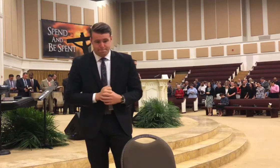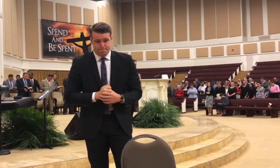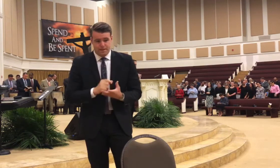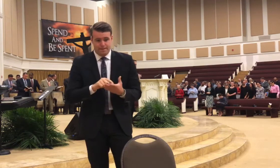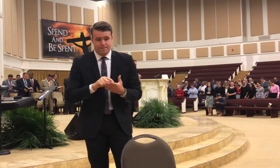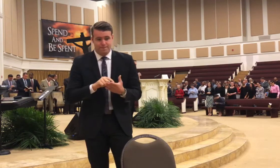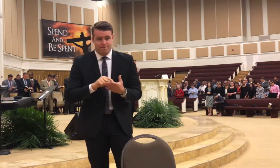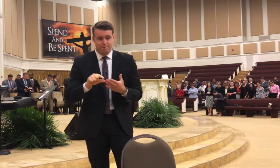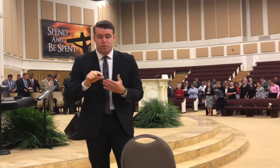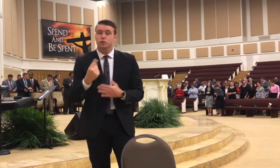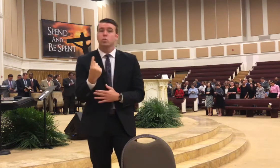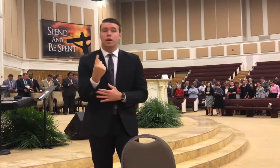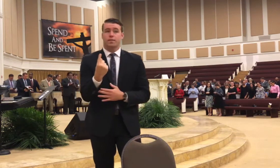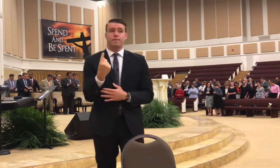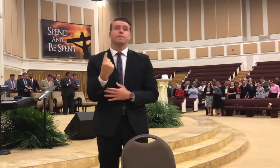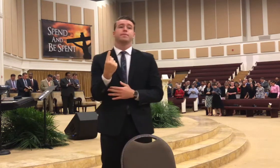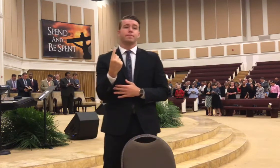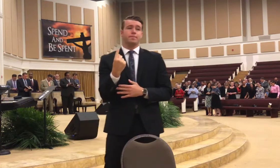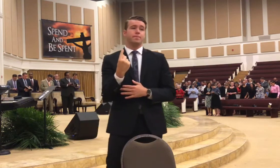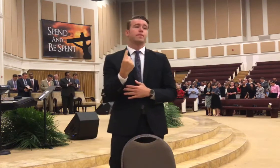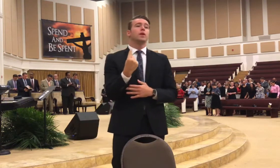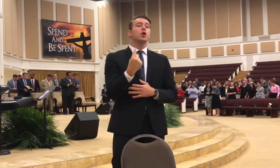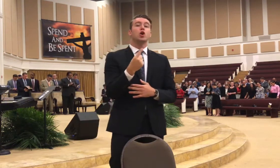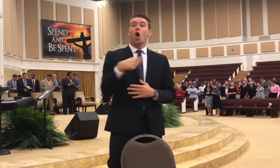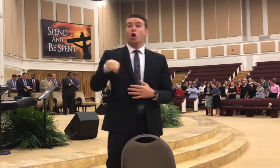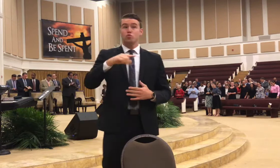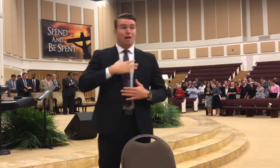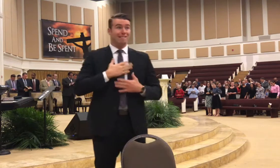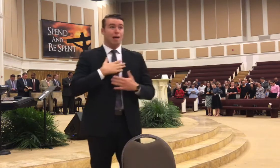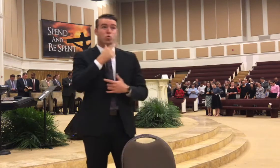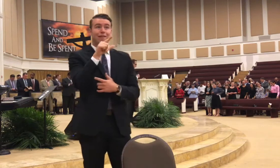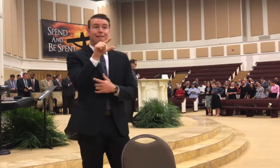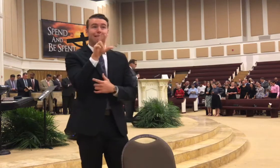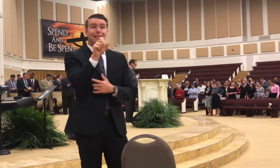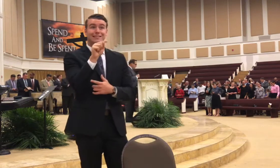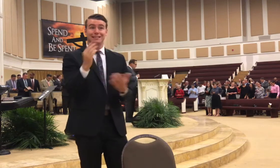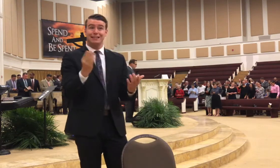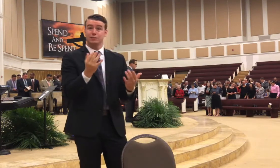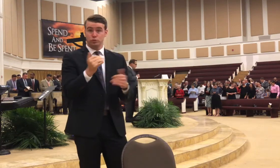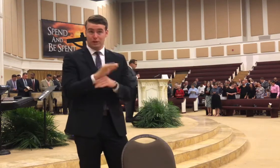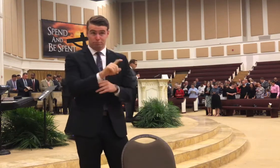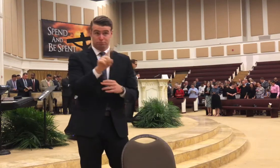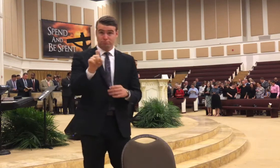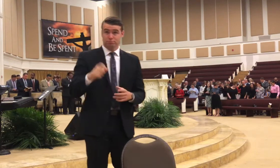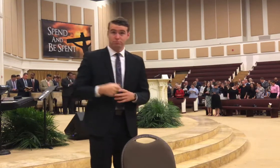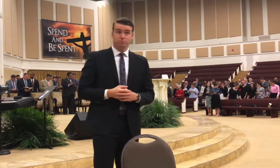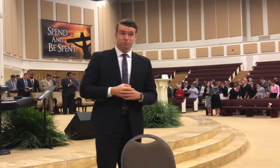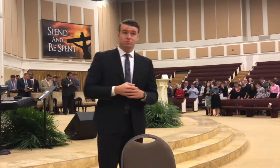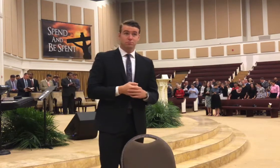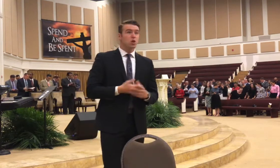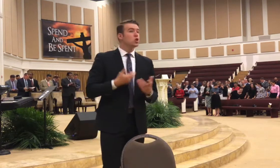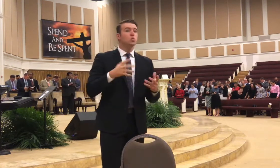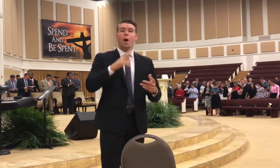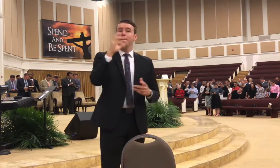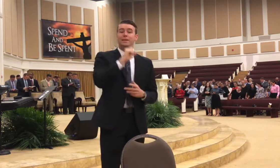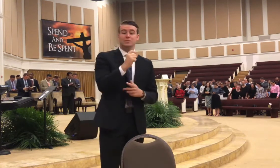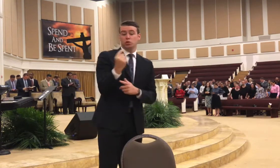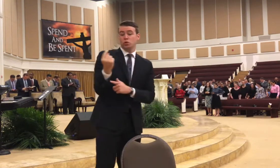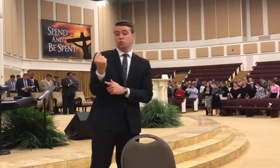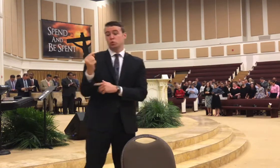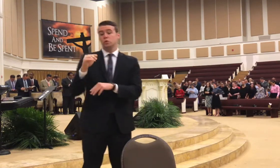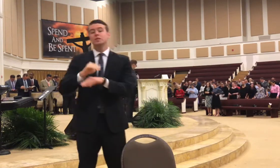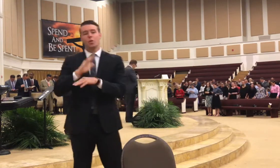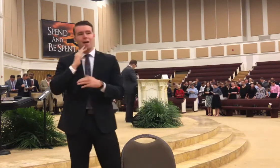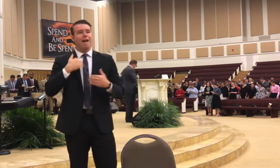And verse number 1. Are you glad for all of our guests that are here tonight? If you don't want to miss Tuesday, we're going to have a